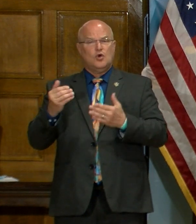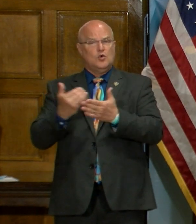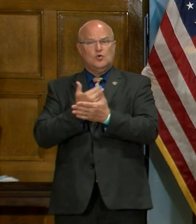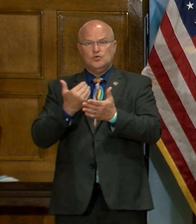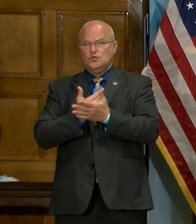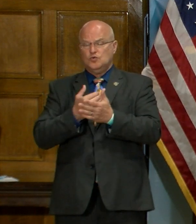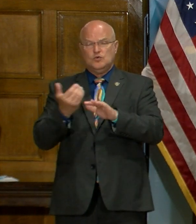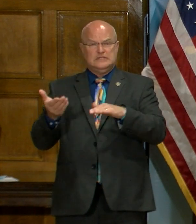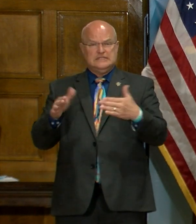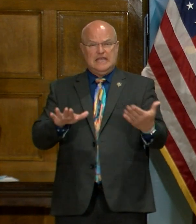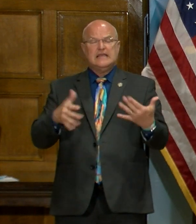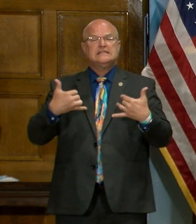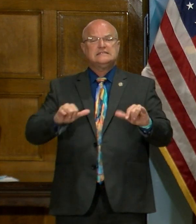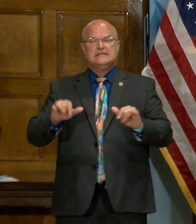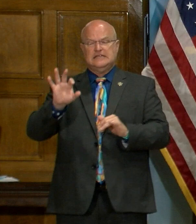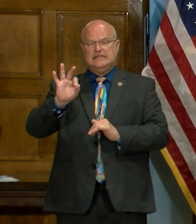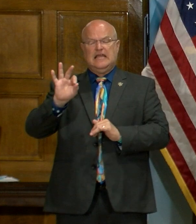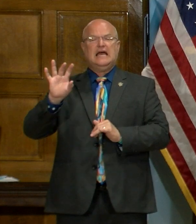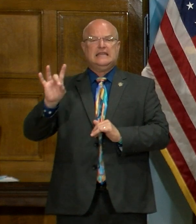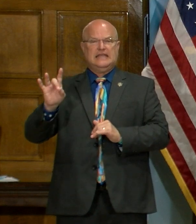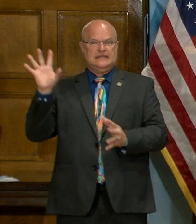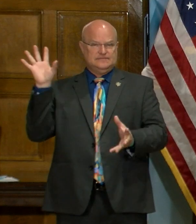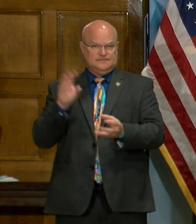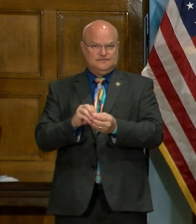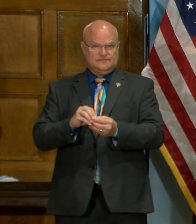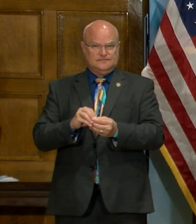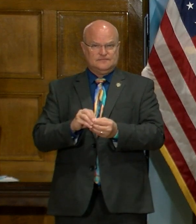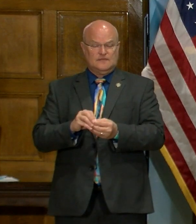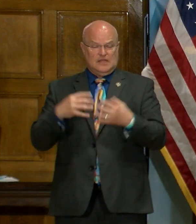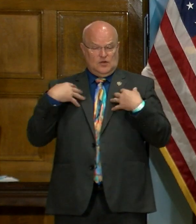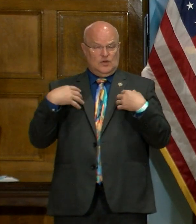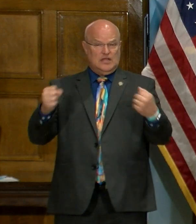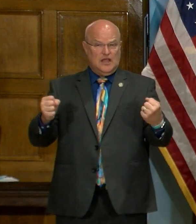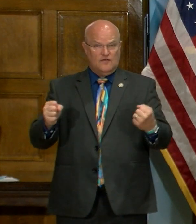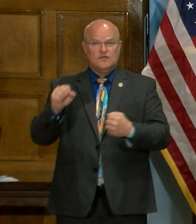deaths, so we're still at 98. The number recovered is